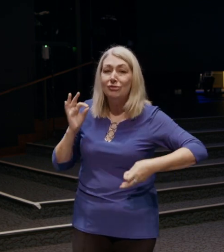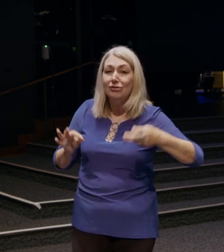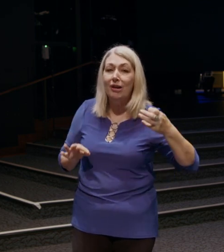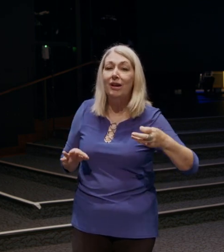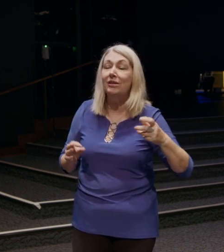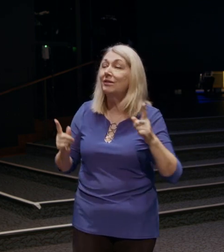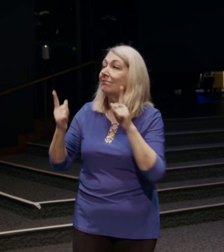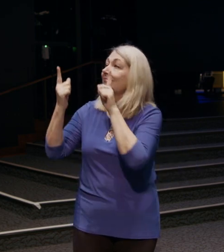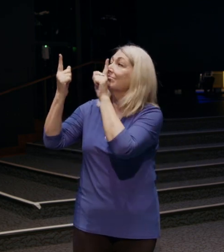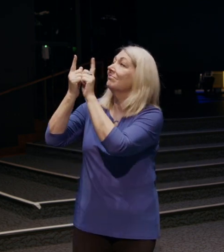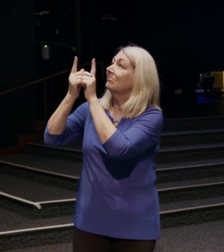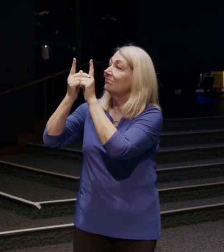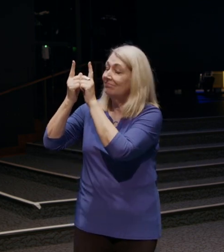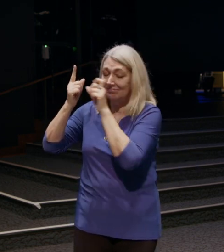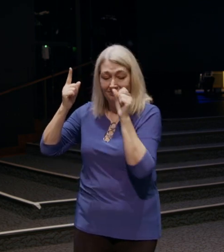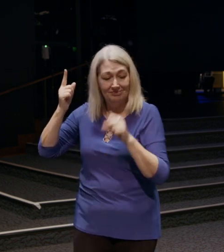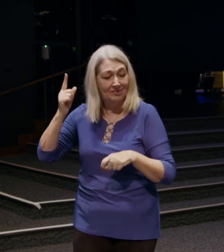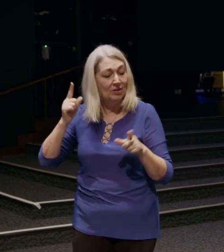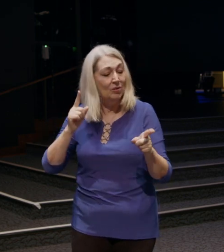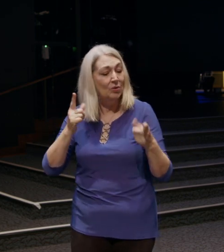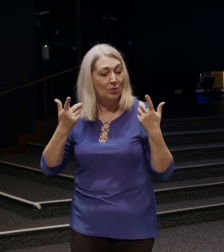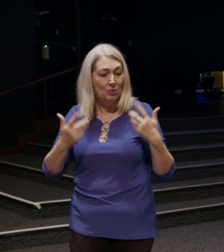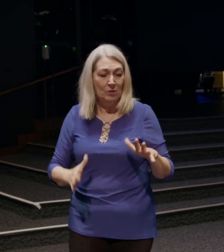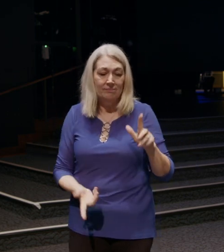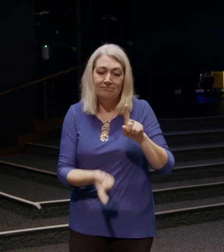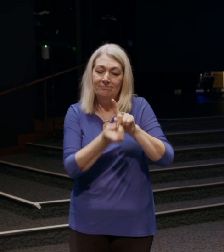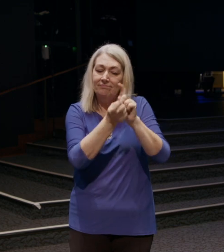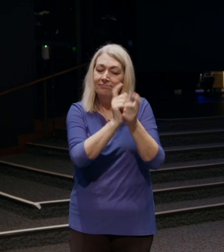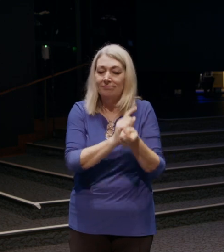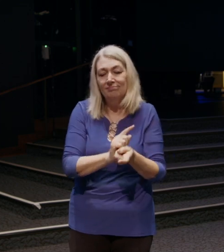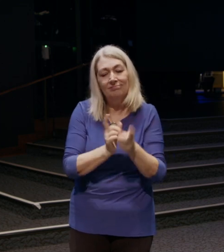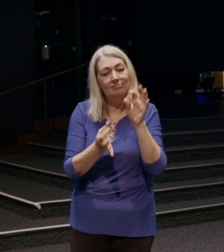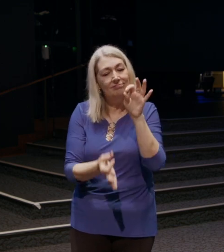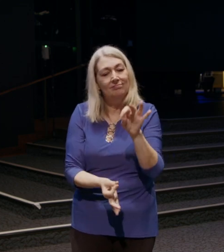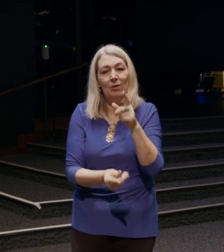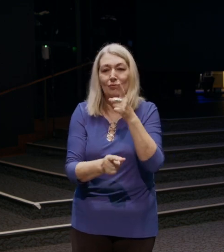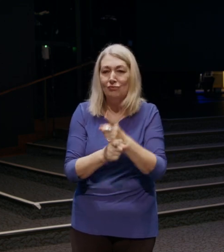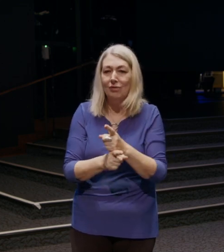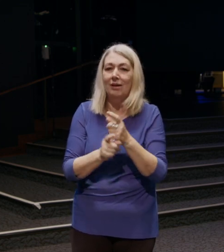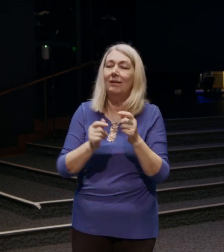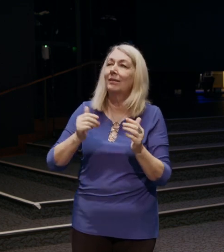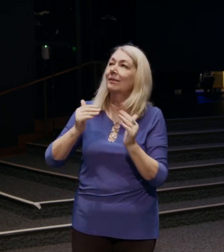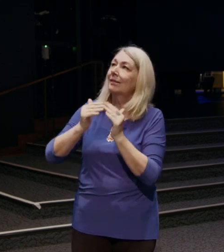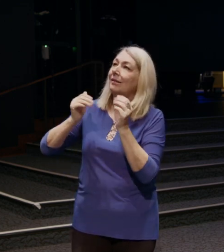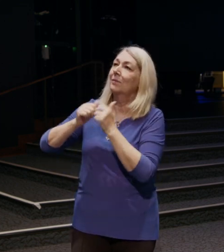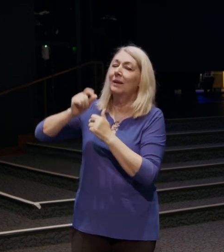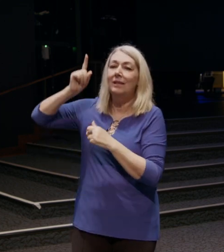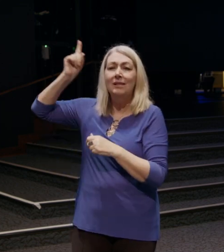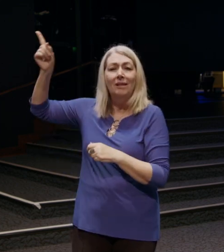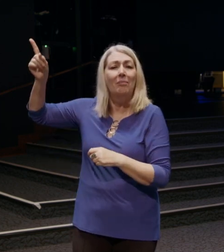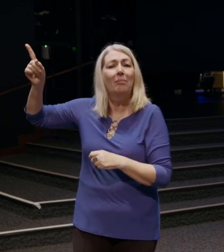right. It's right between us. We have resolved any conflict, any